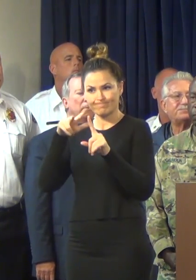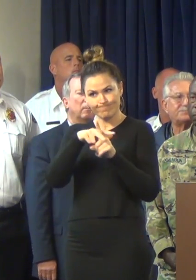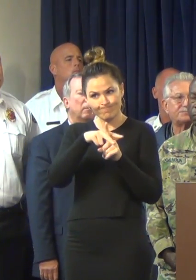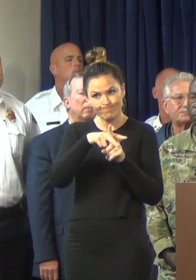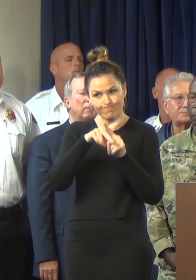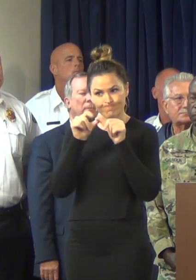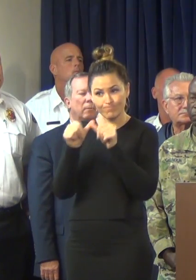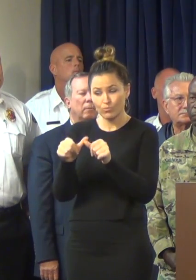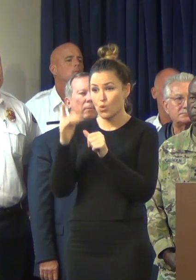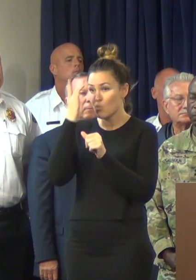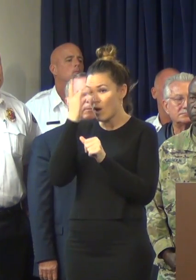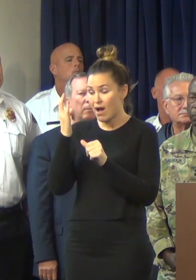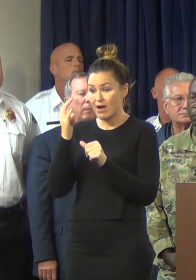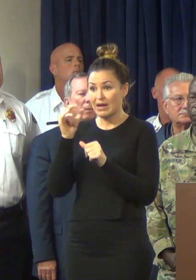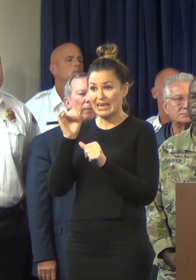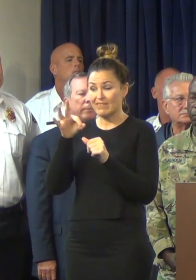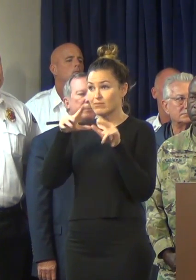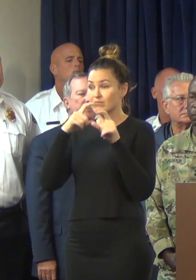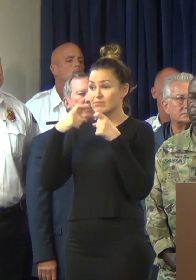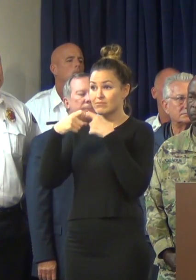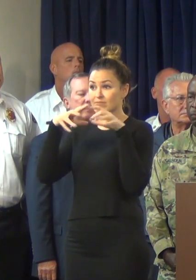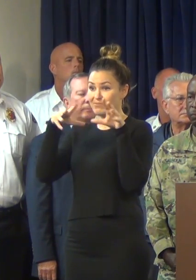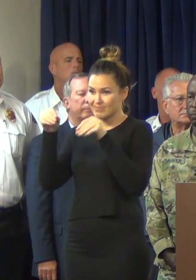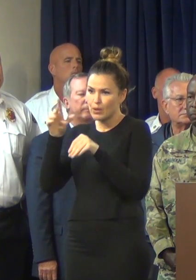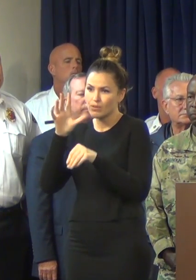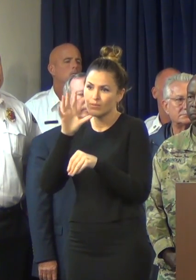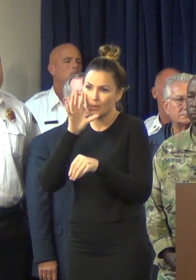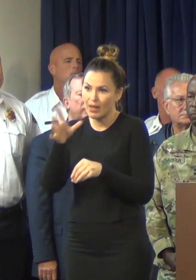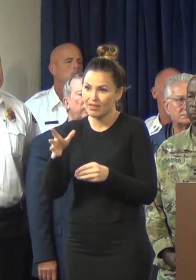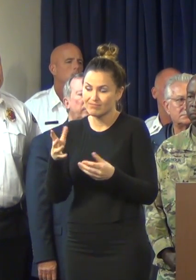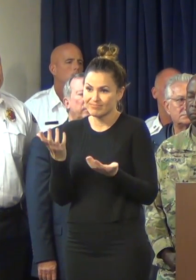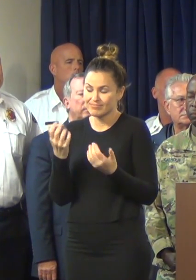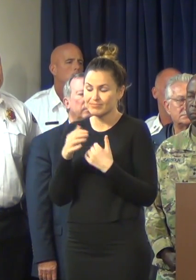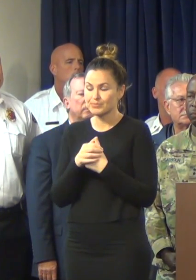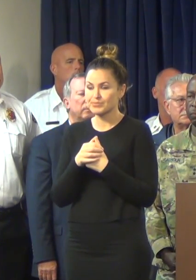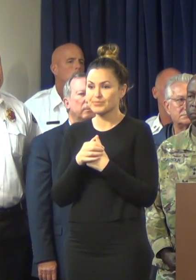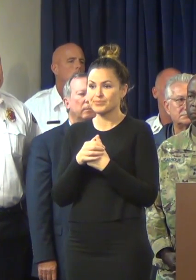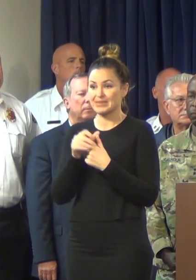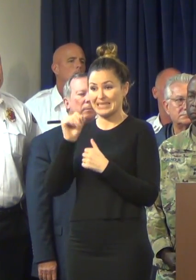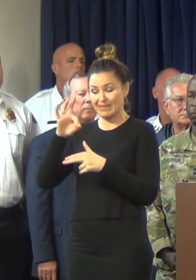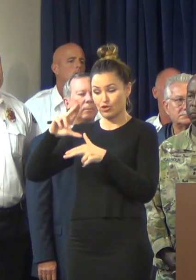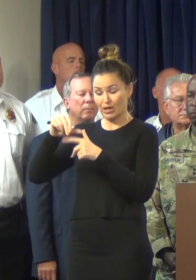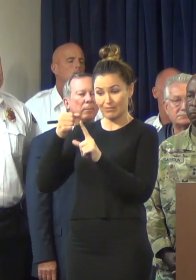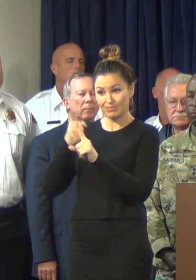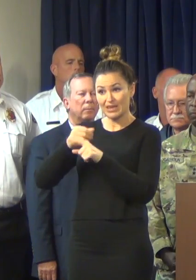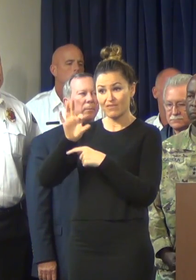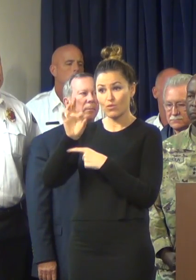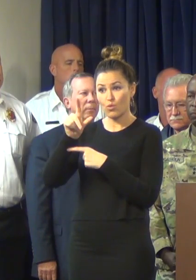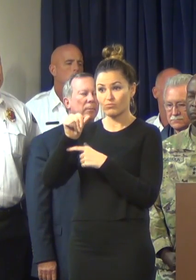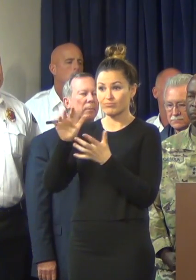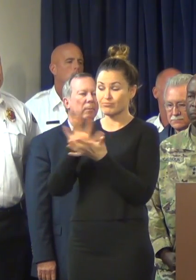charged because the odds of losing power is great. If Matthew directly impacts Florida, the destruction could be